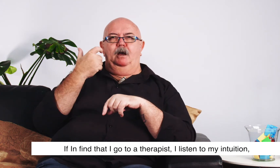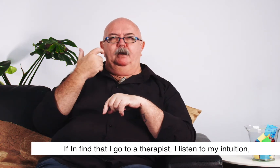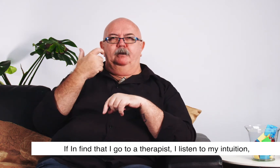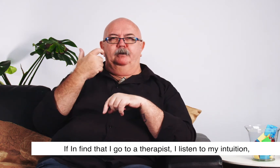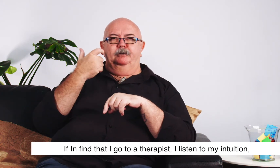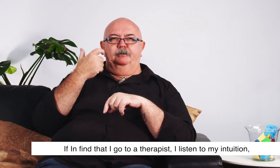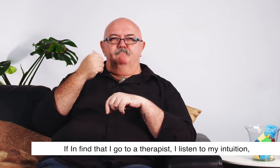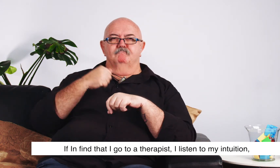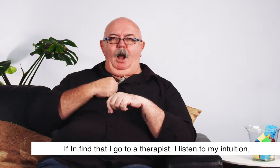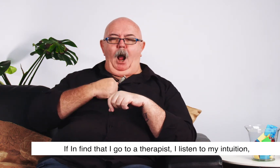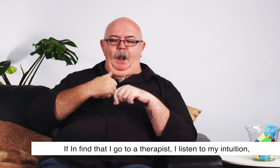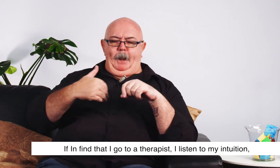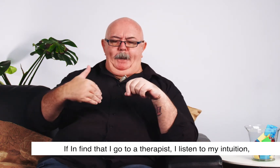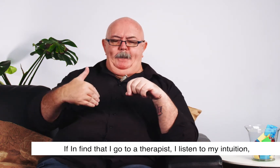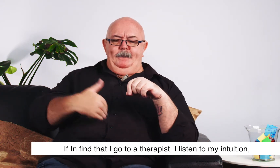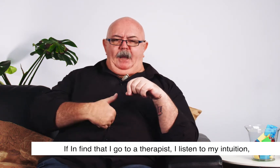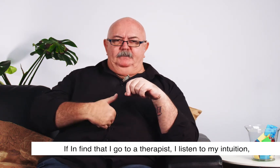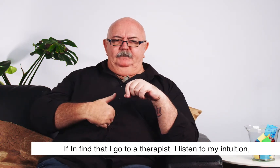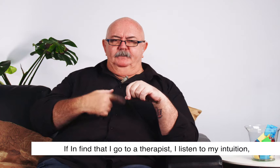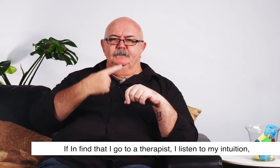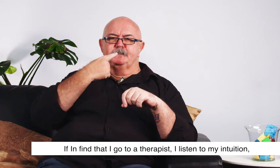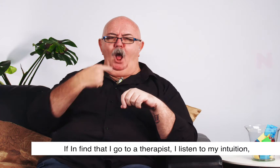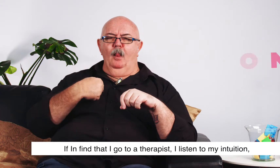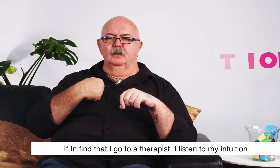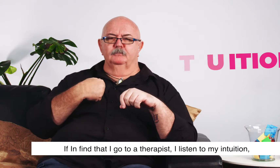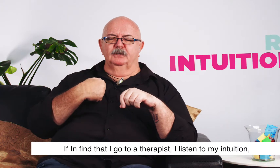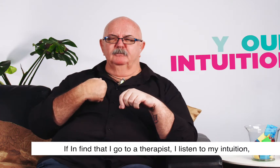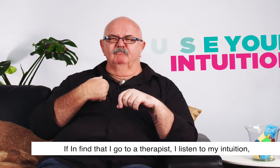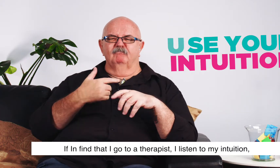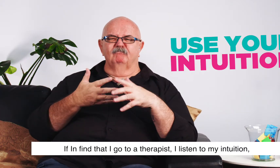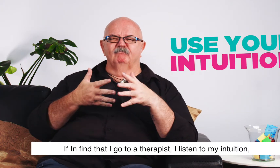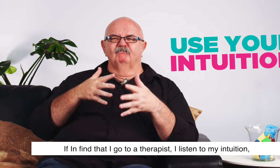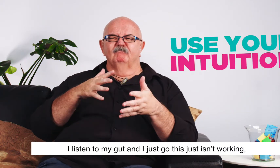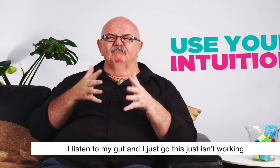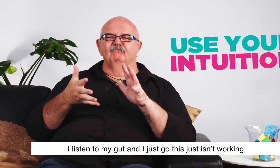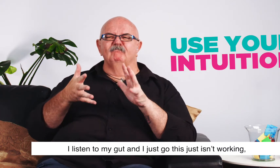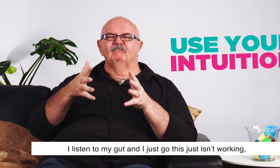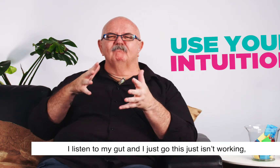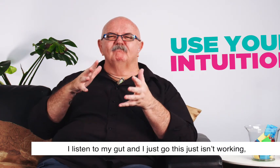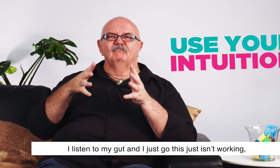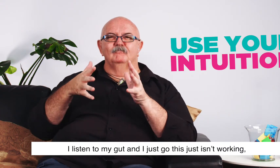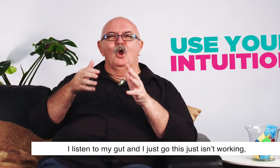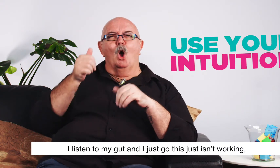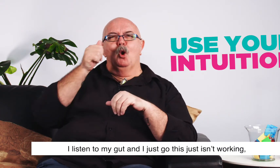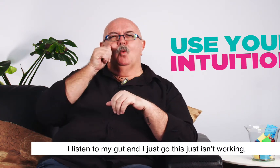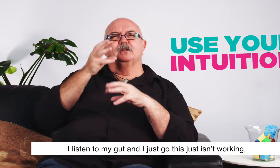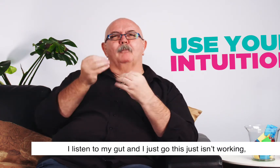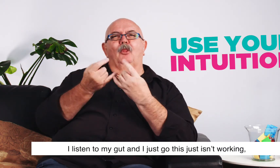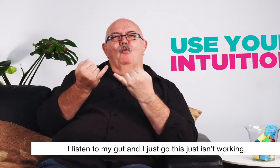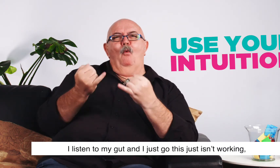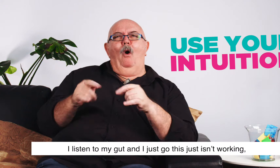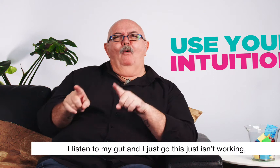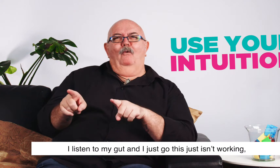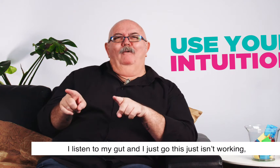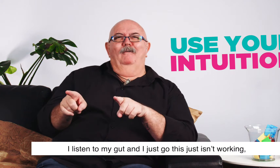If I find that I go to a therapist there, I listen to my intuition, I listen to my gut, and I just go, this just isn't